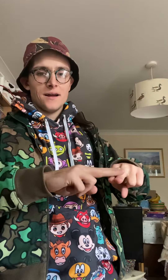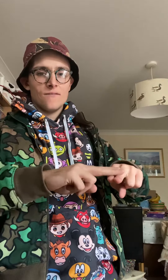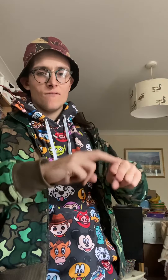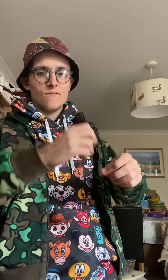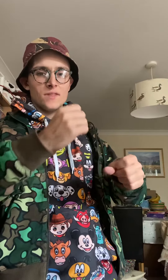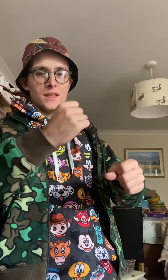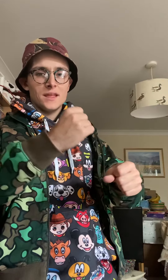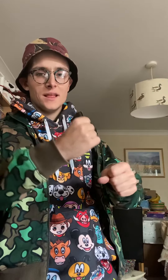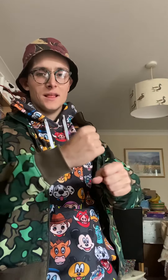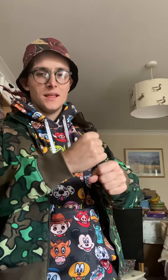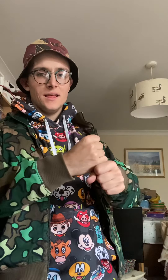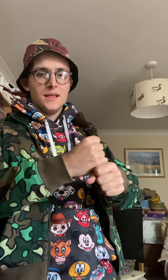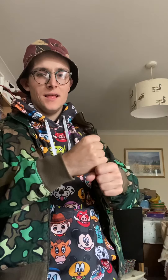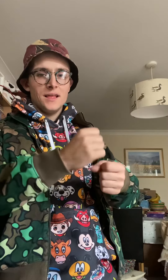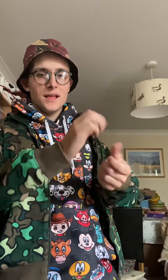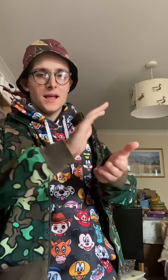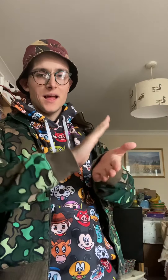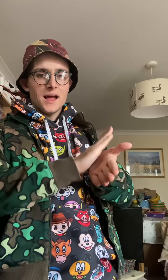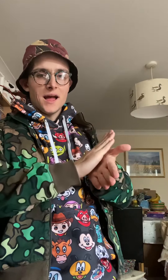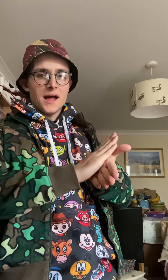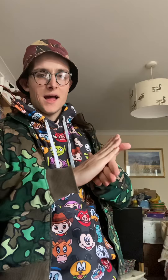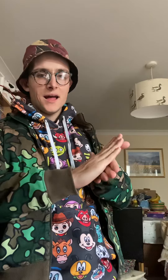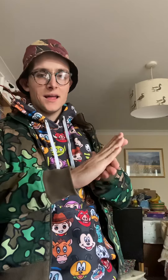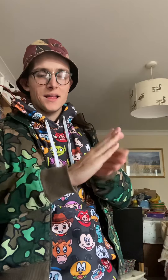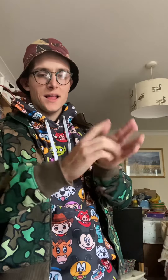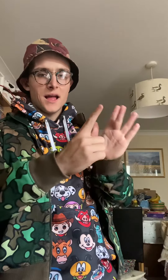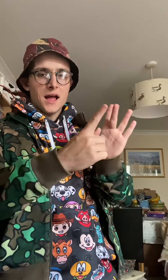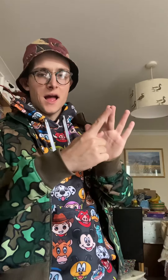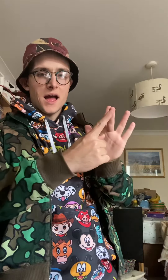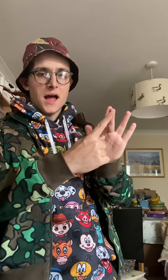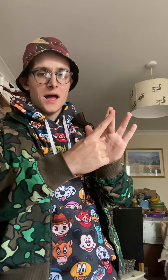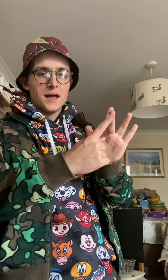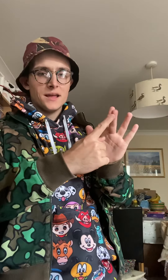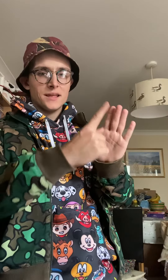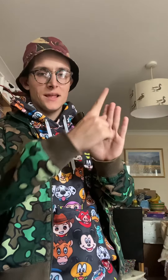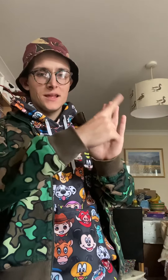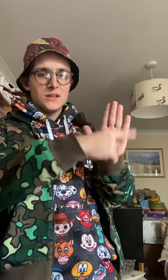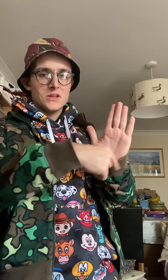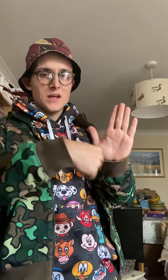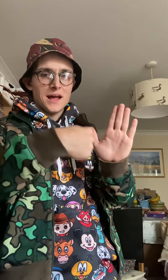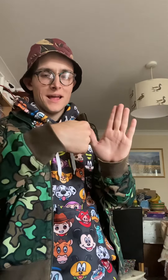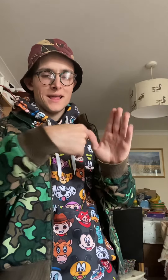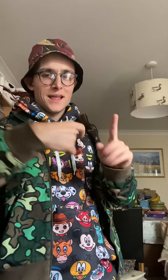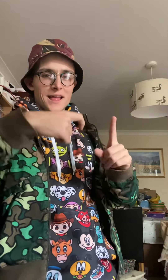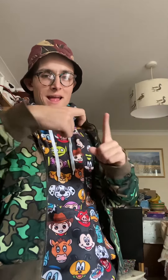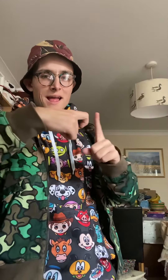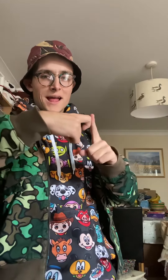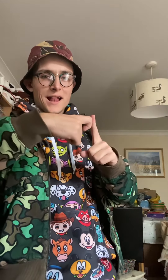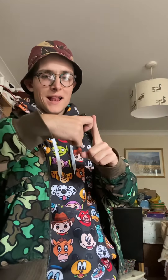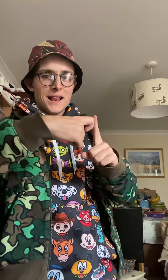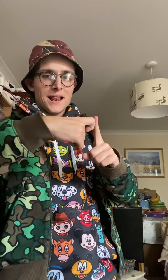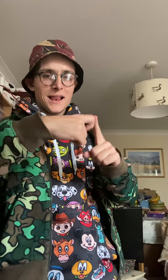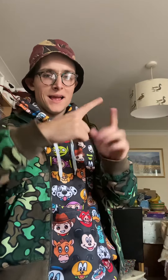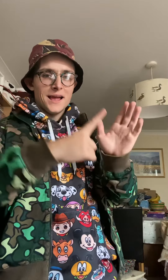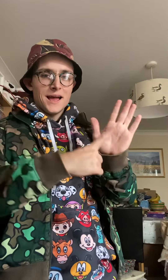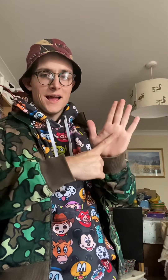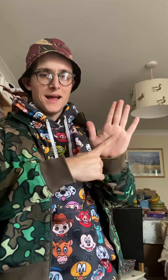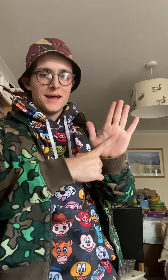D I I J R I